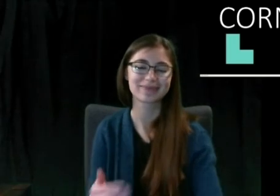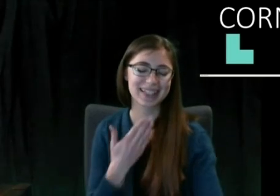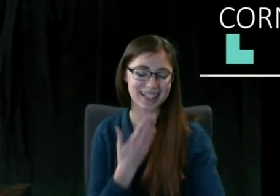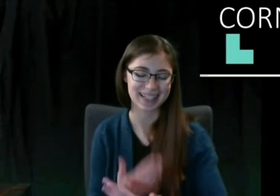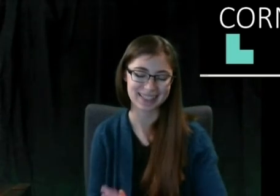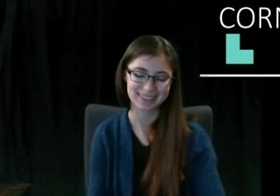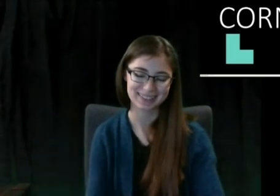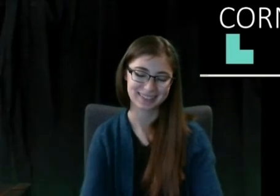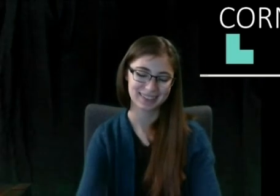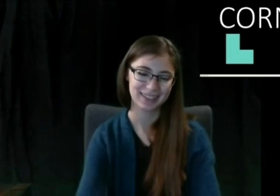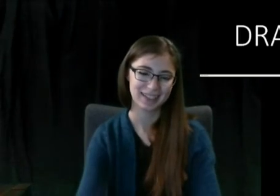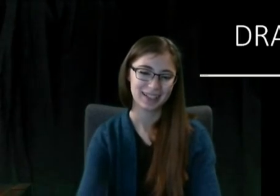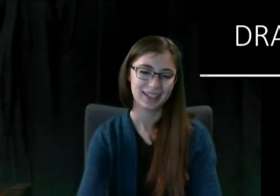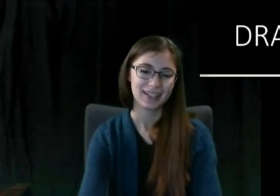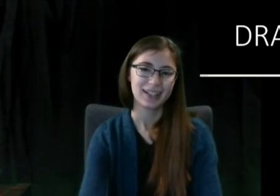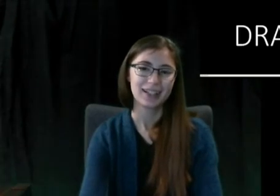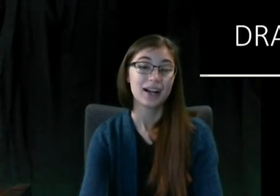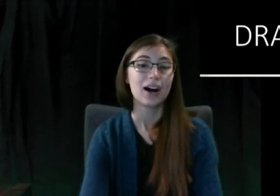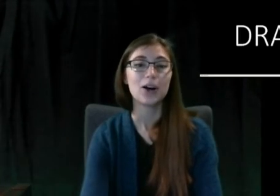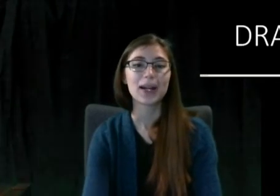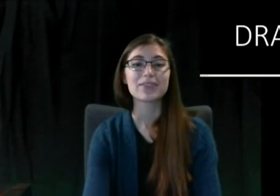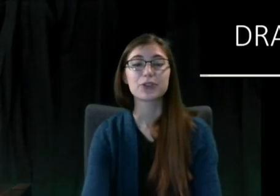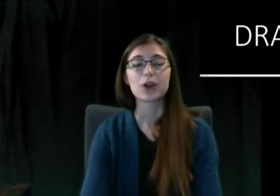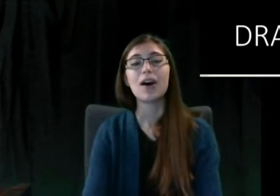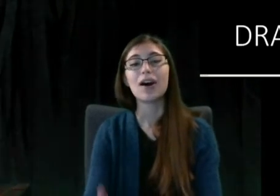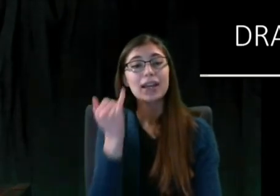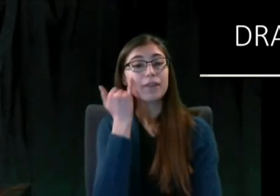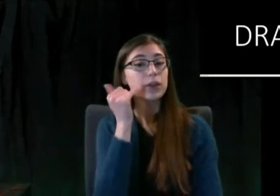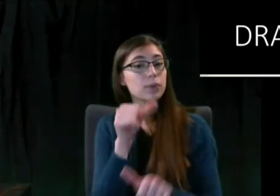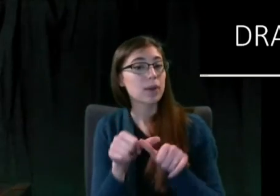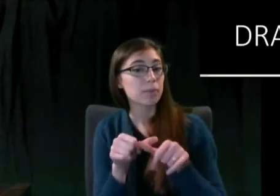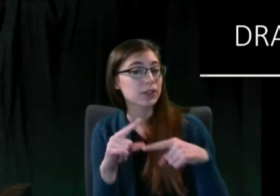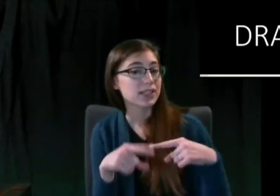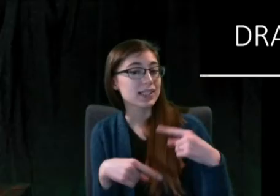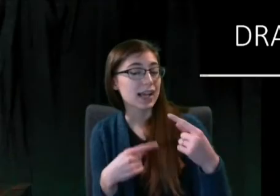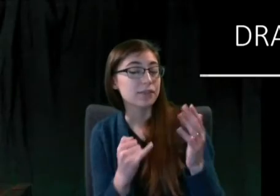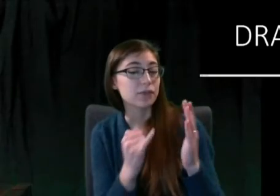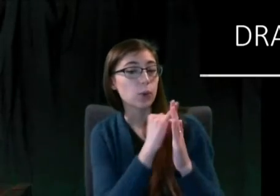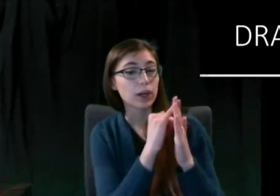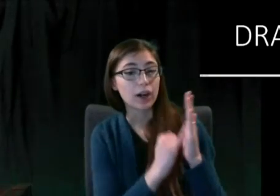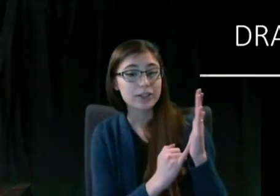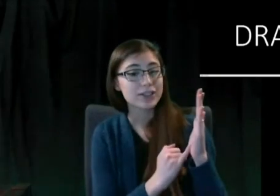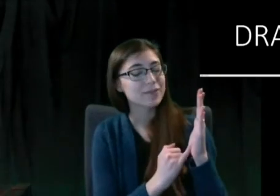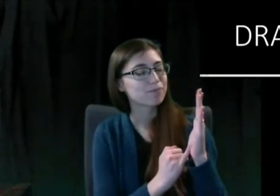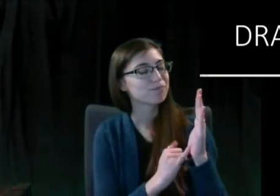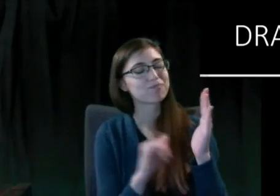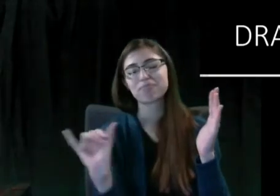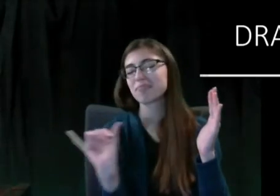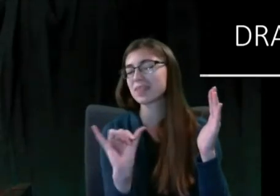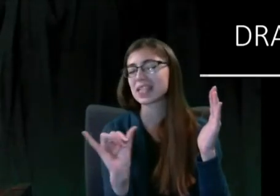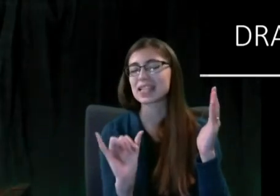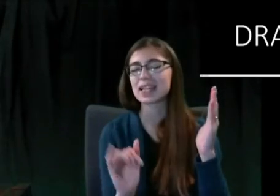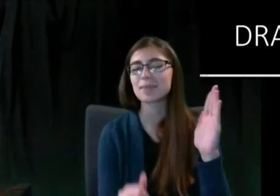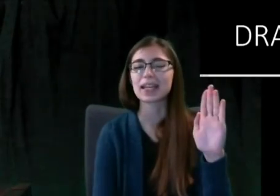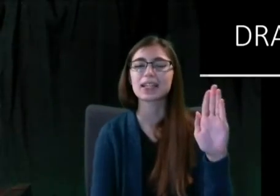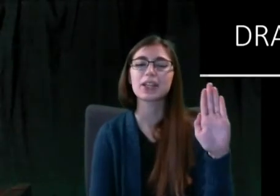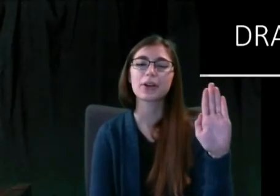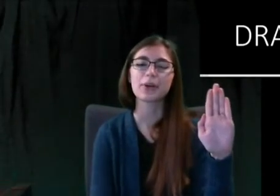Good. All right, draw. If you remember the sign for art, it's the same thing. You're going to